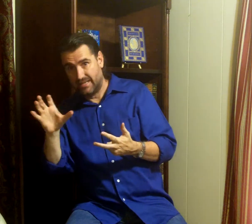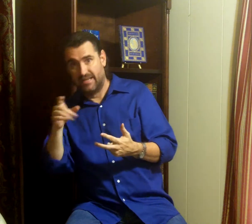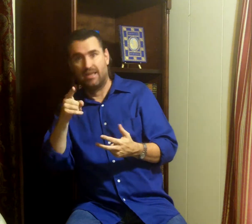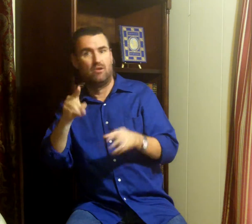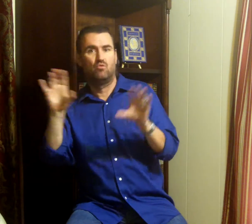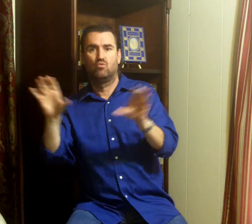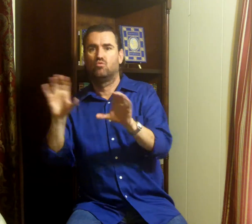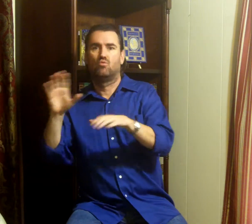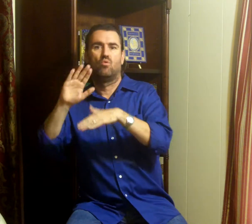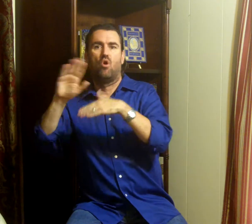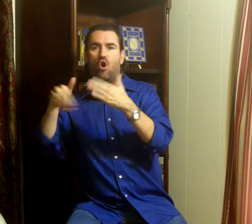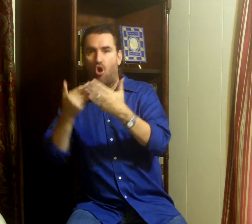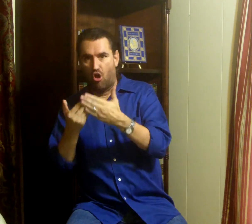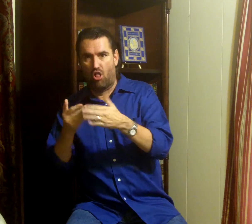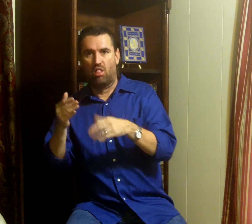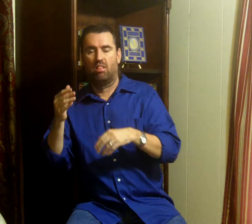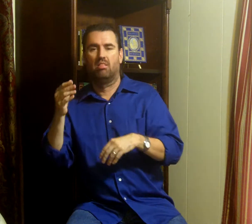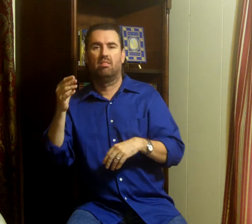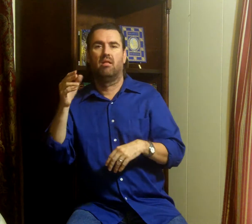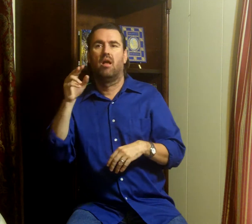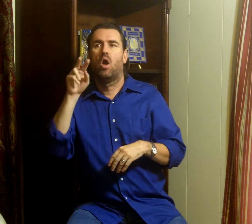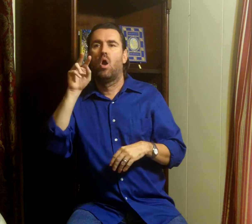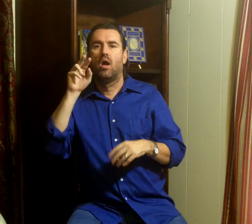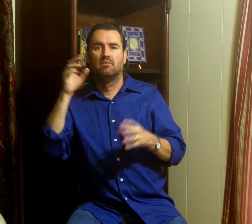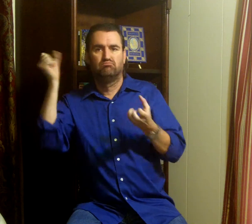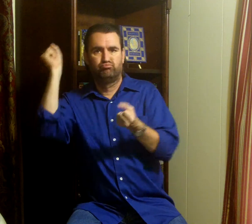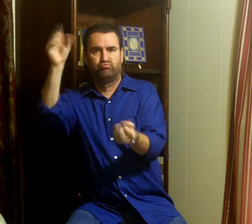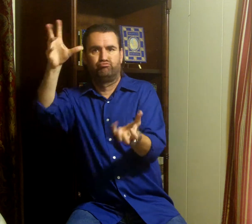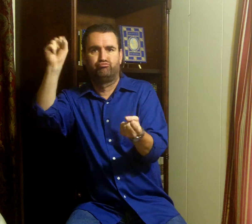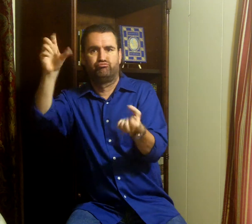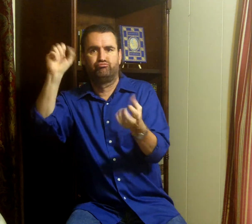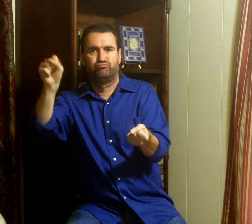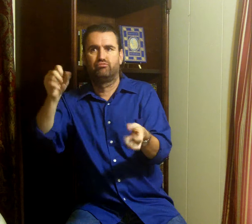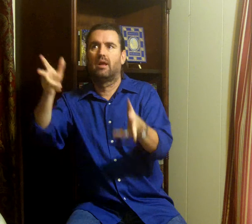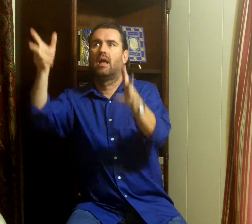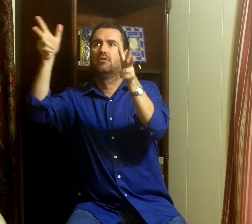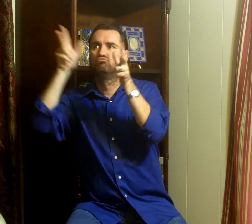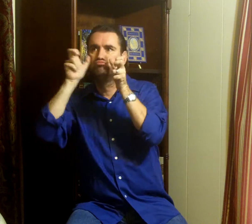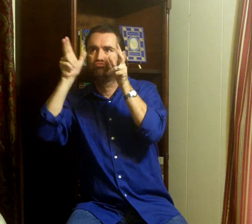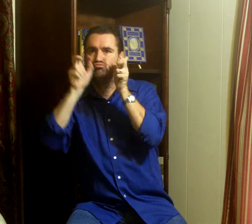signing into sign language and watching sign language and turning it back into spoken English.